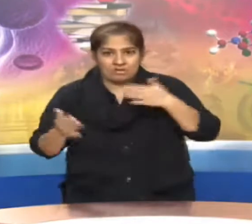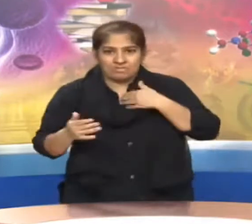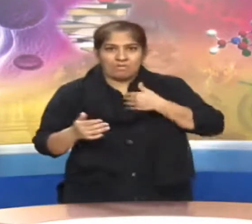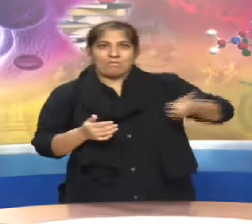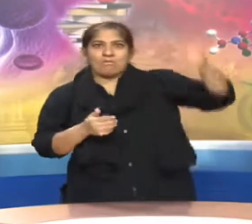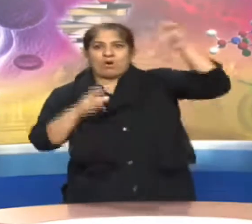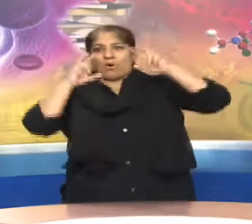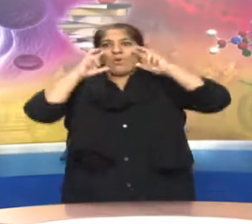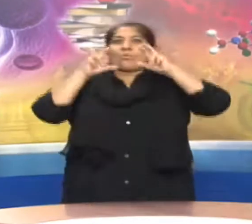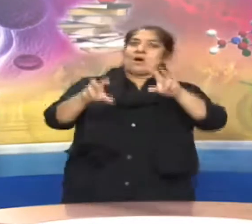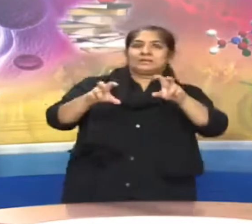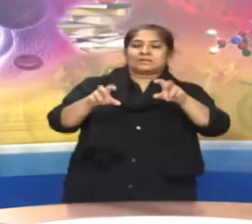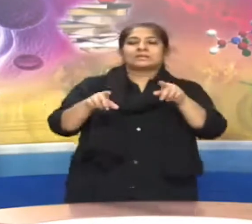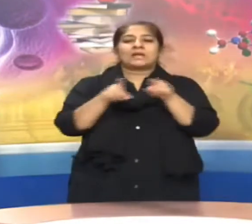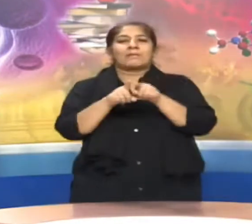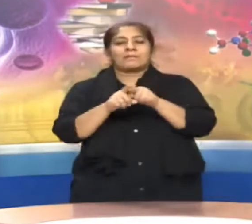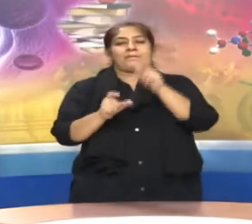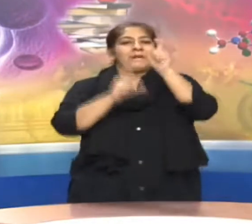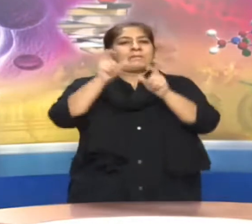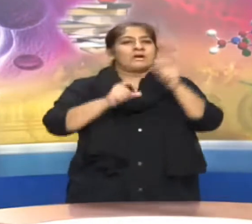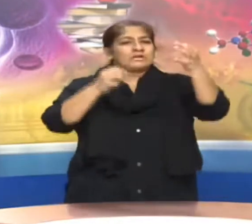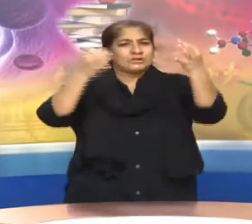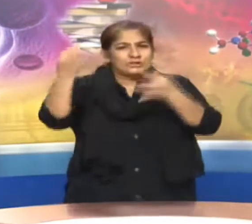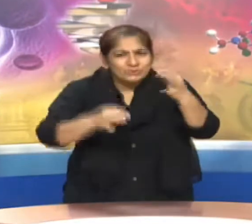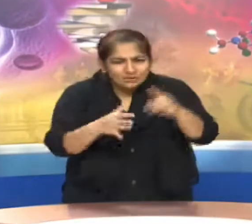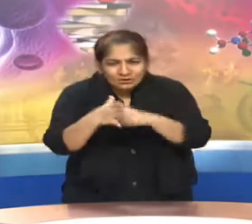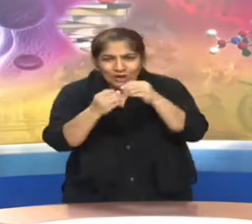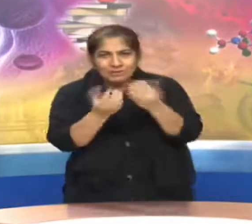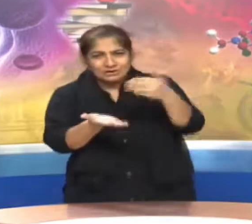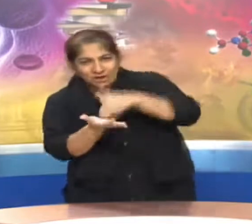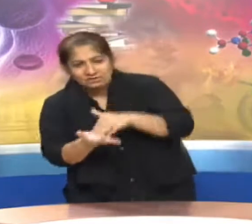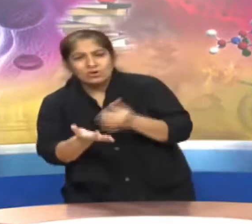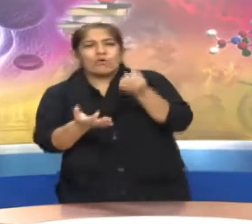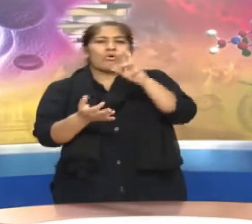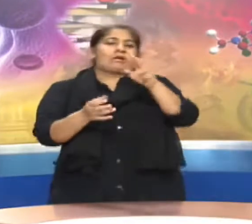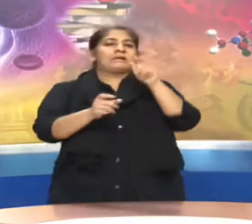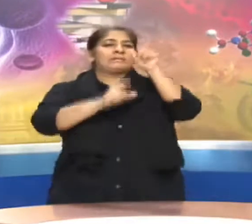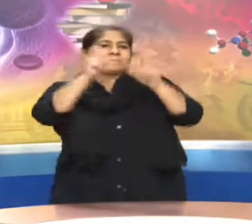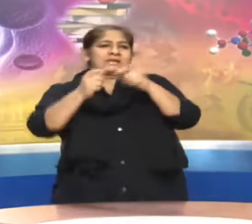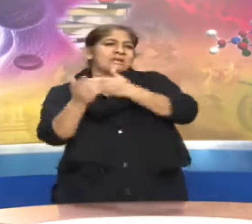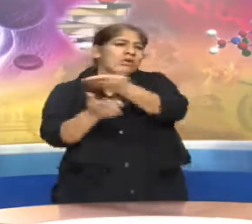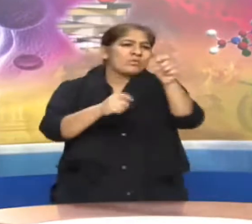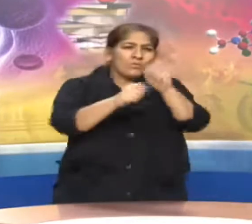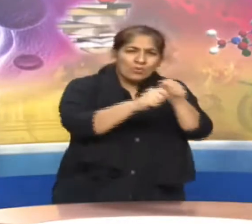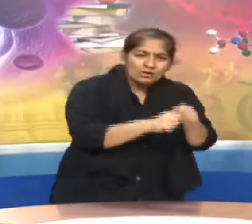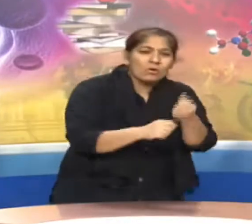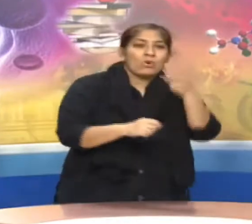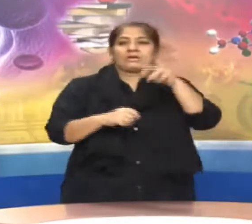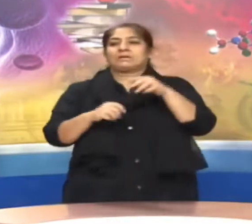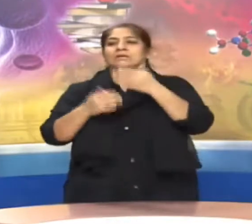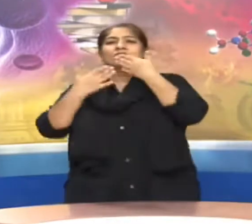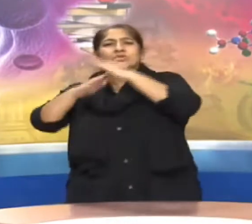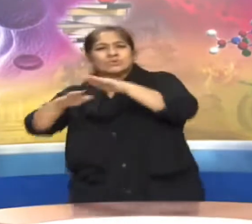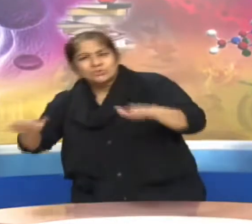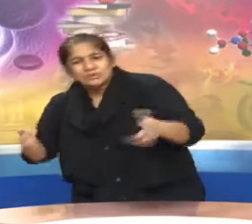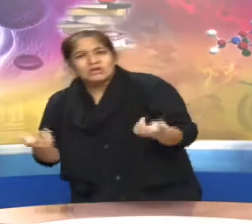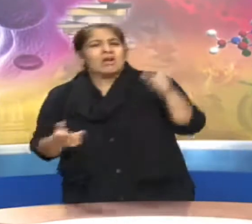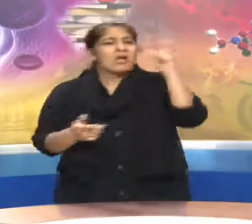Further, next point says that supervision is also very important in directing.